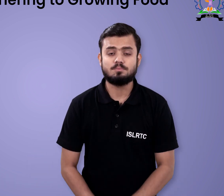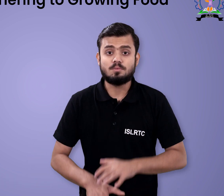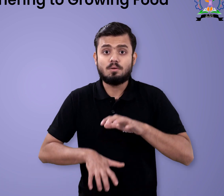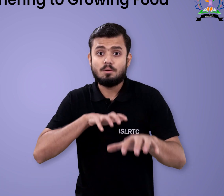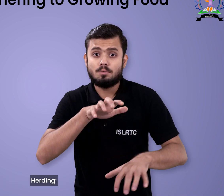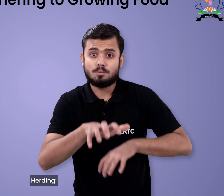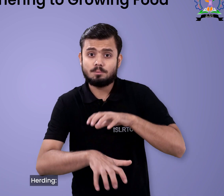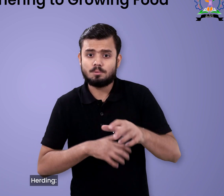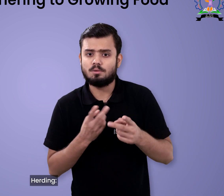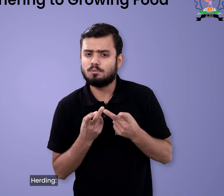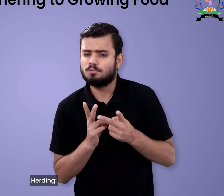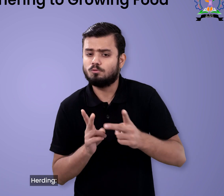Herding.